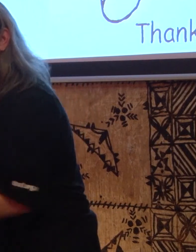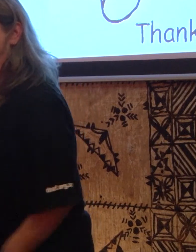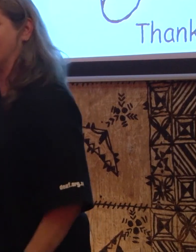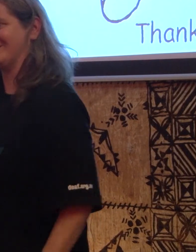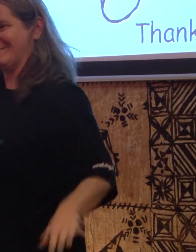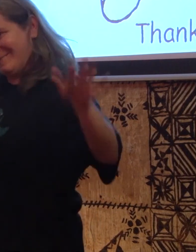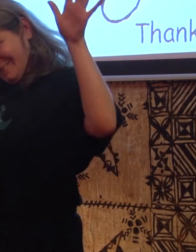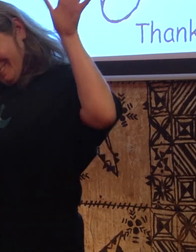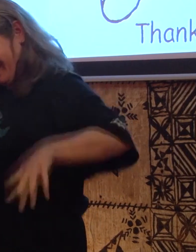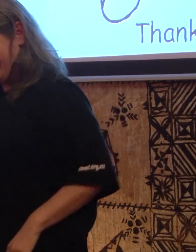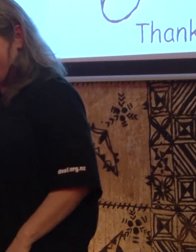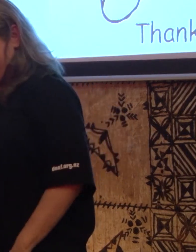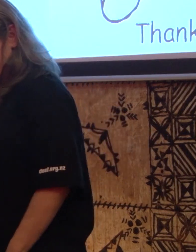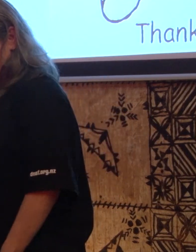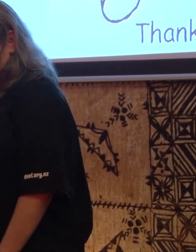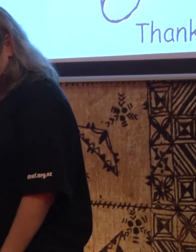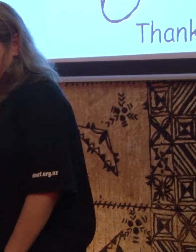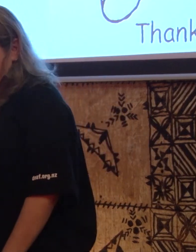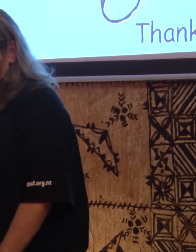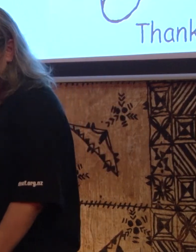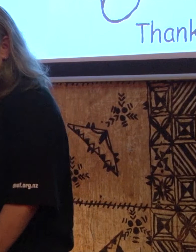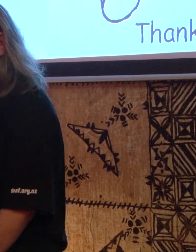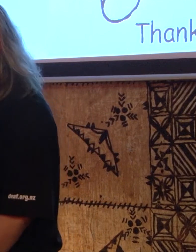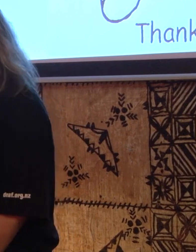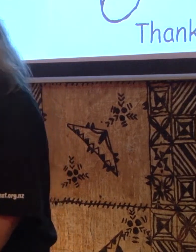Thank you. Awesome.